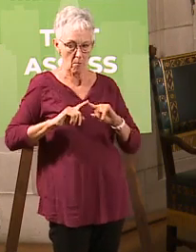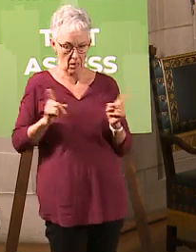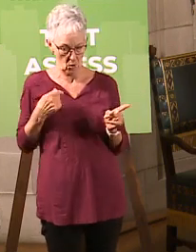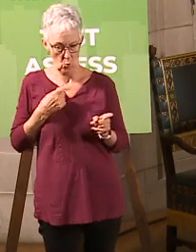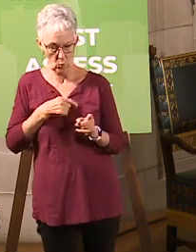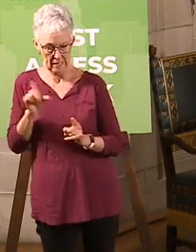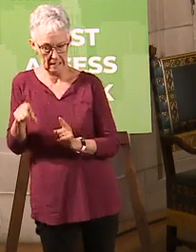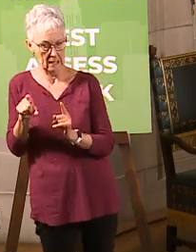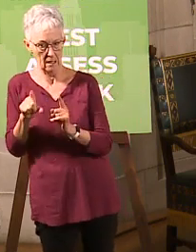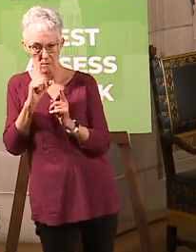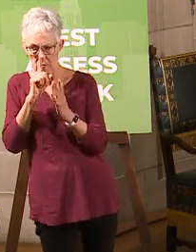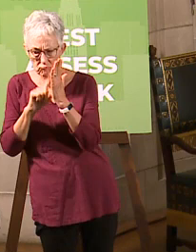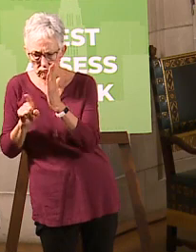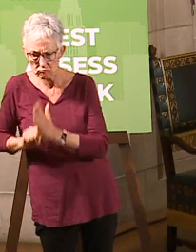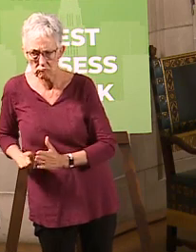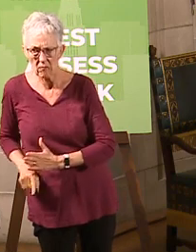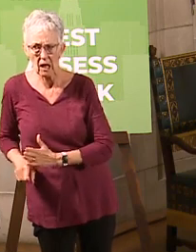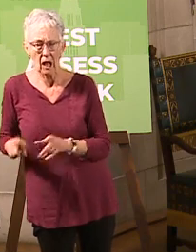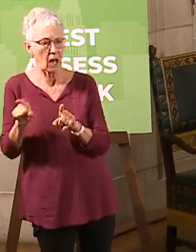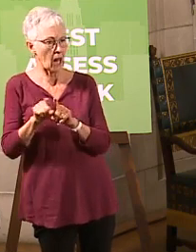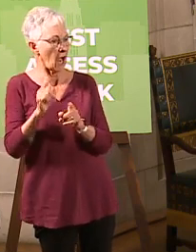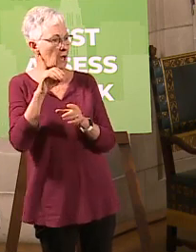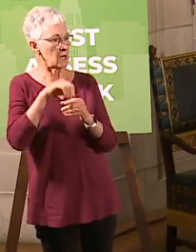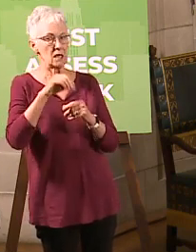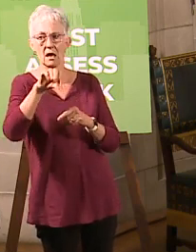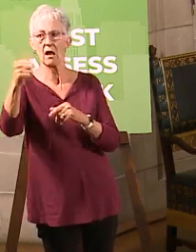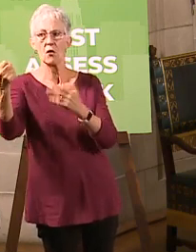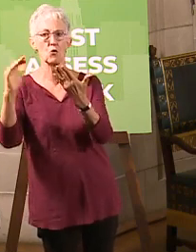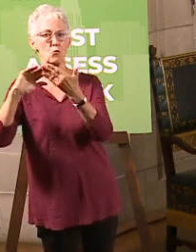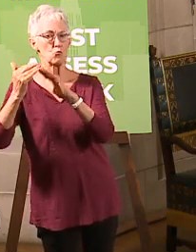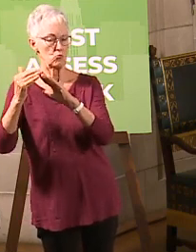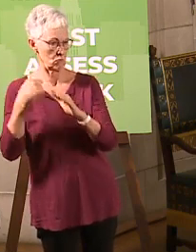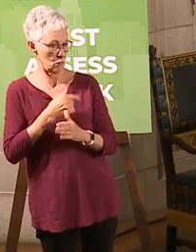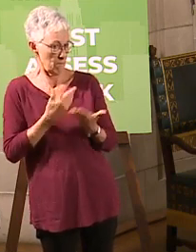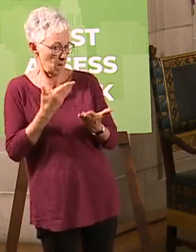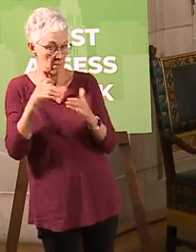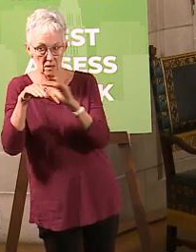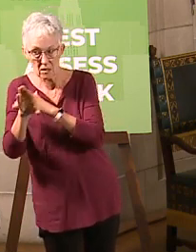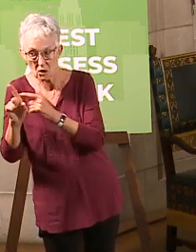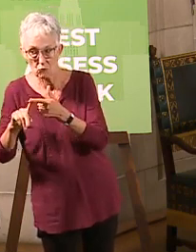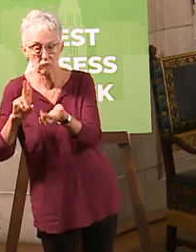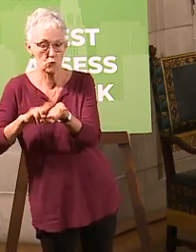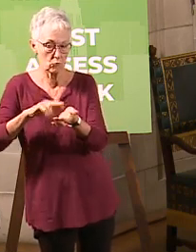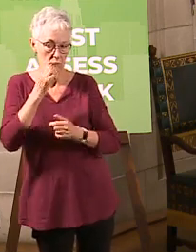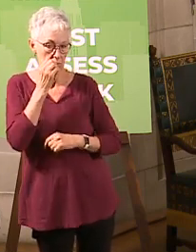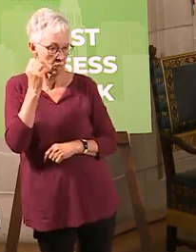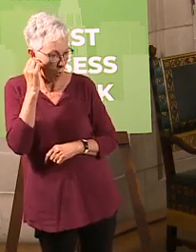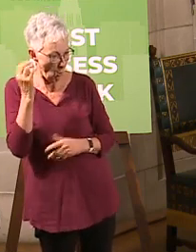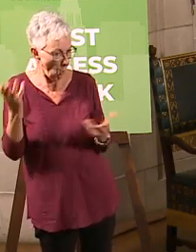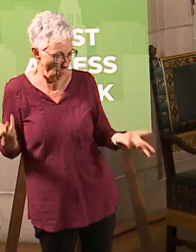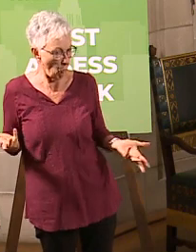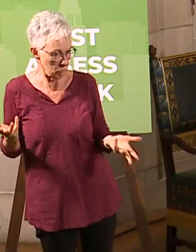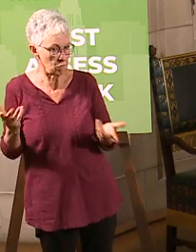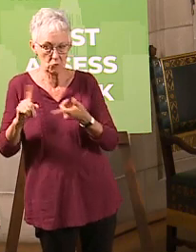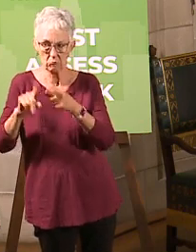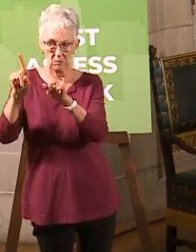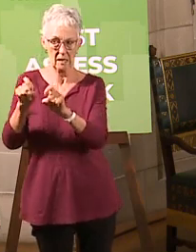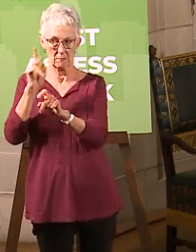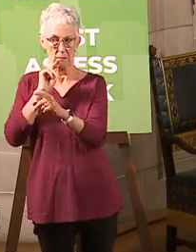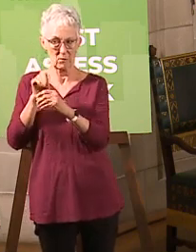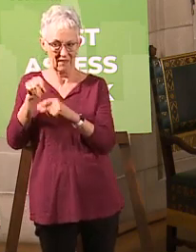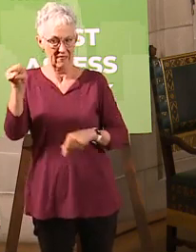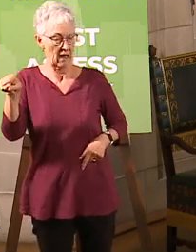So that's just kind of the most recent example through this pandemic and how we've been working with communities in North and South Omaha to be able to,